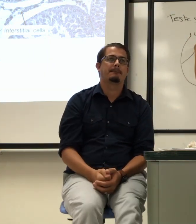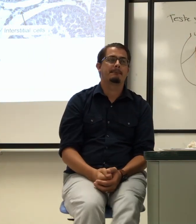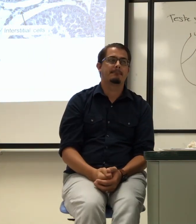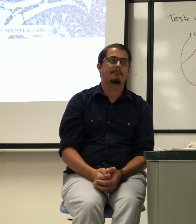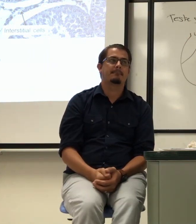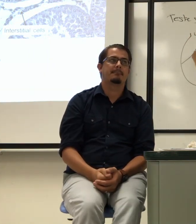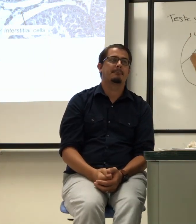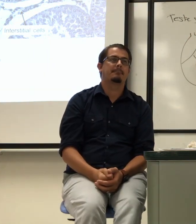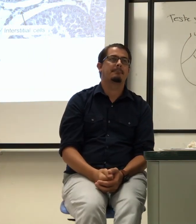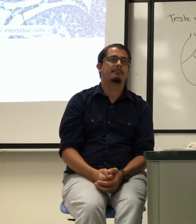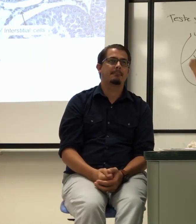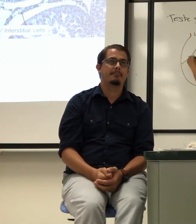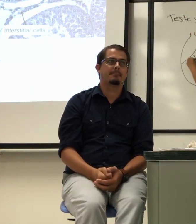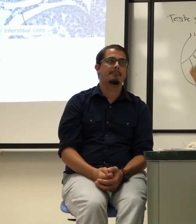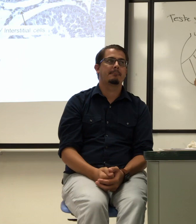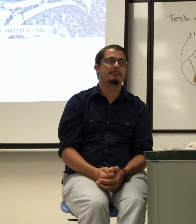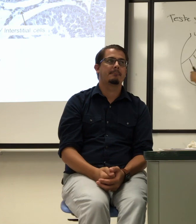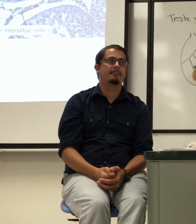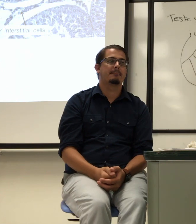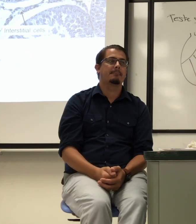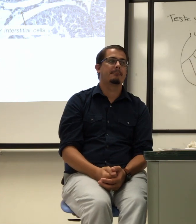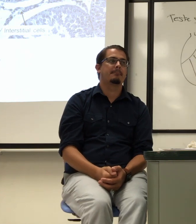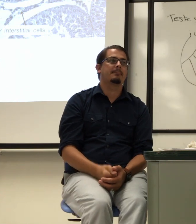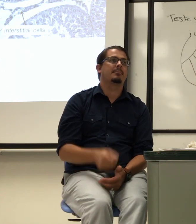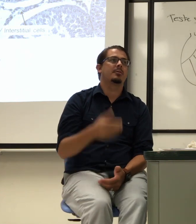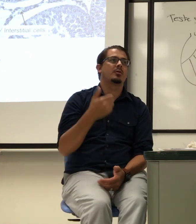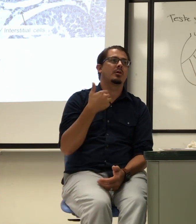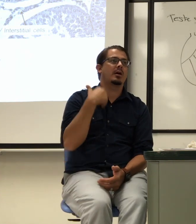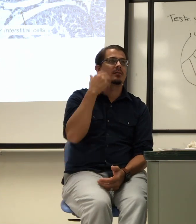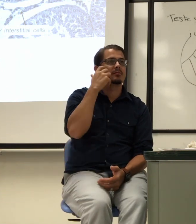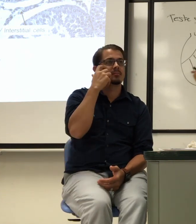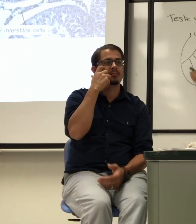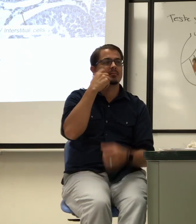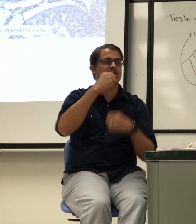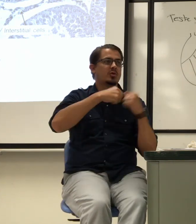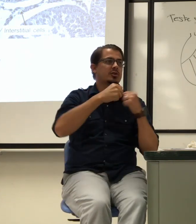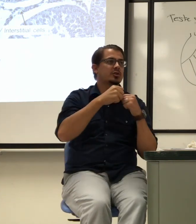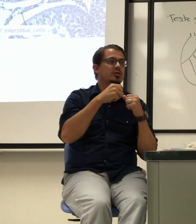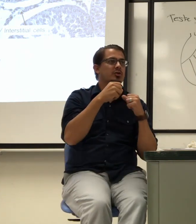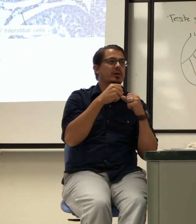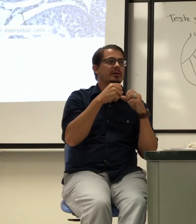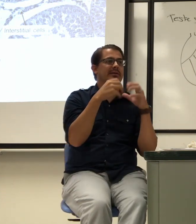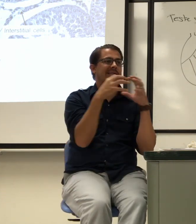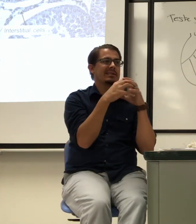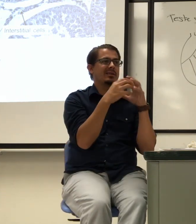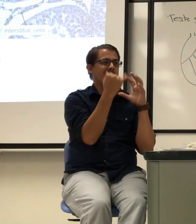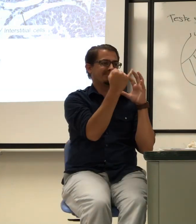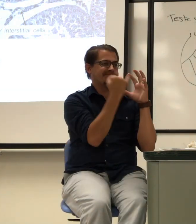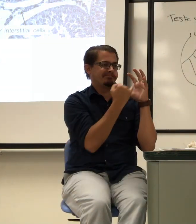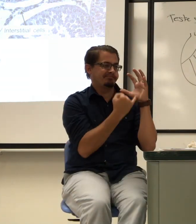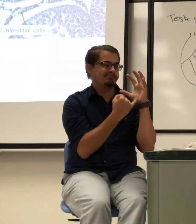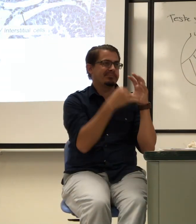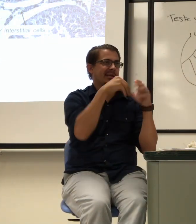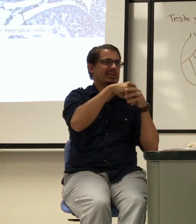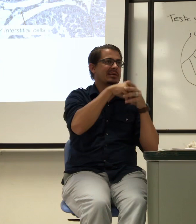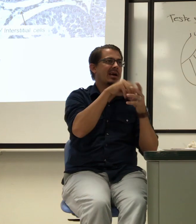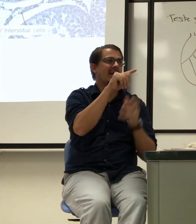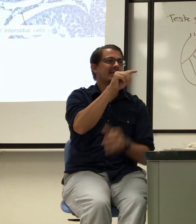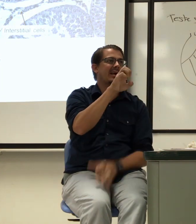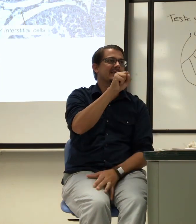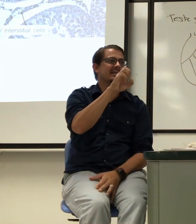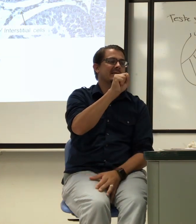compartmentalized structure. All these little apartments or partitions inside a testes,